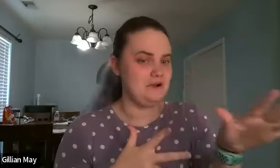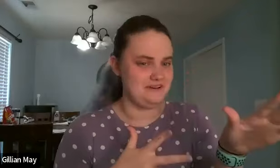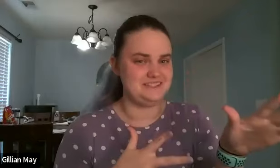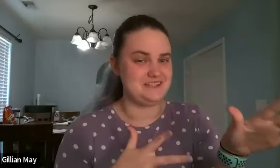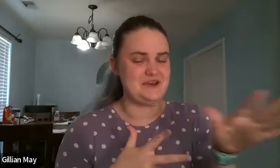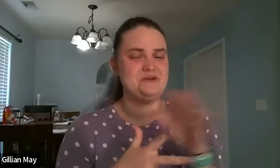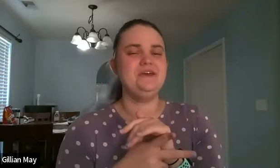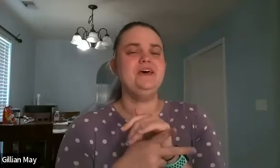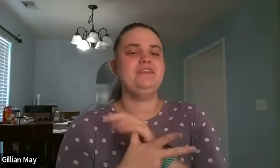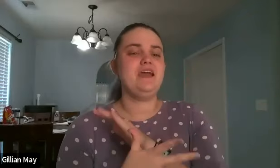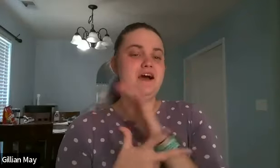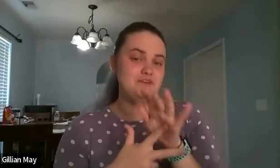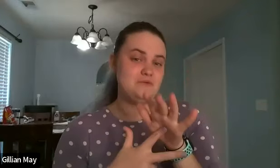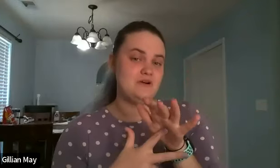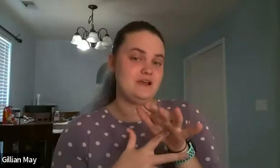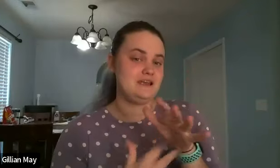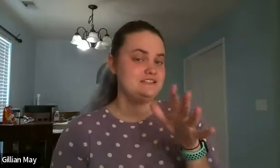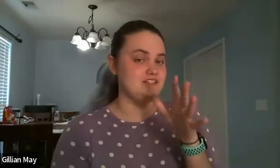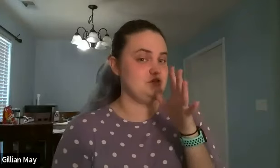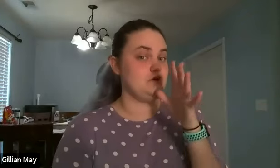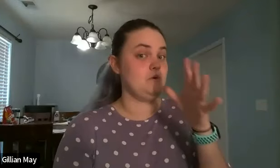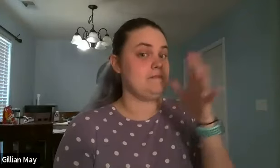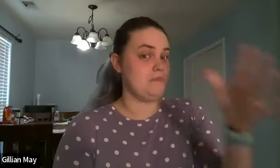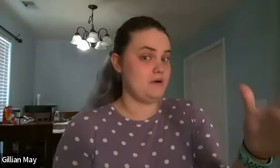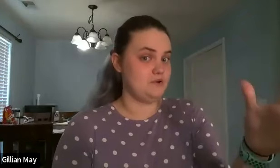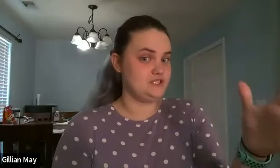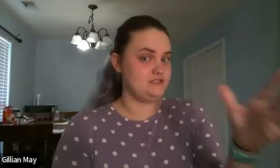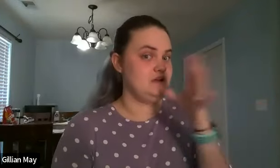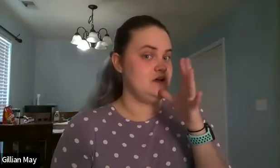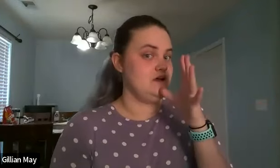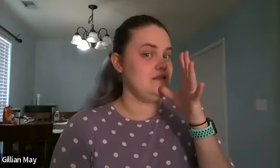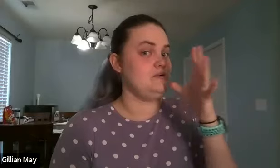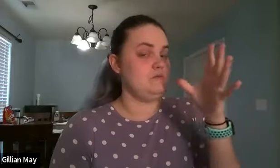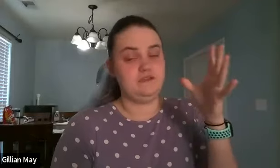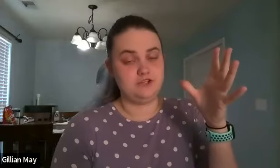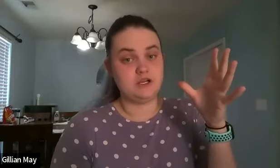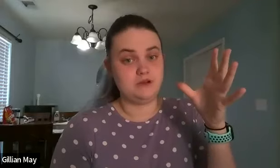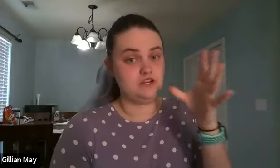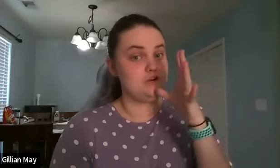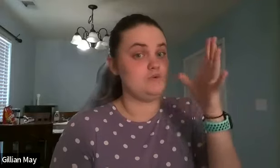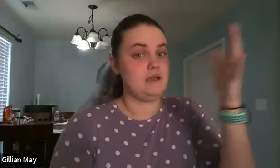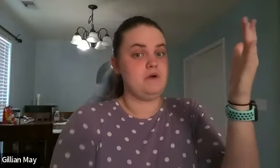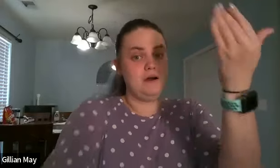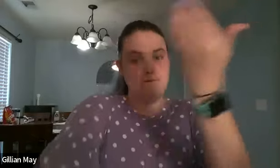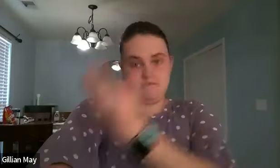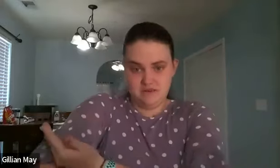word. So the other one is to do the grandma motion. Like if you're talking about daughter, grandma,